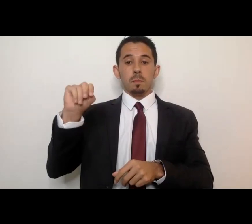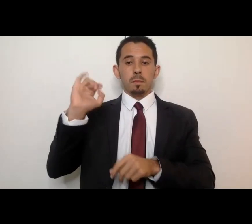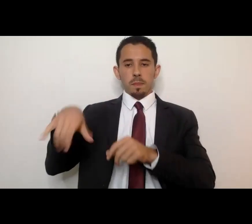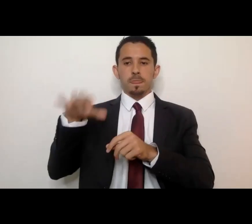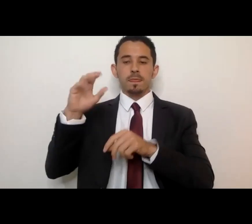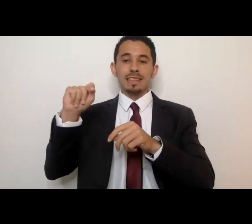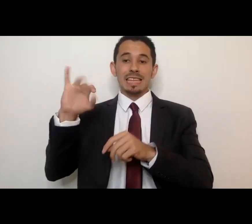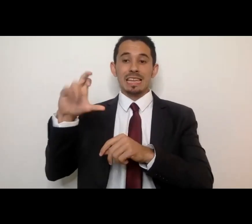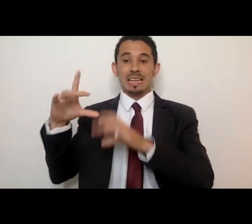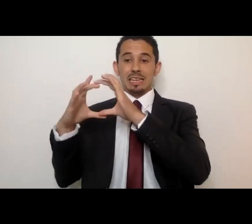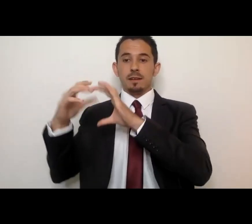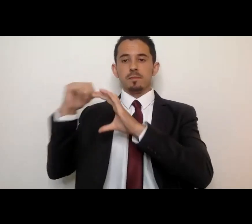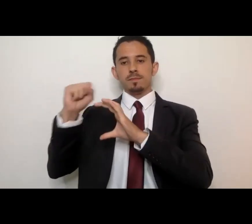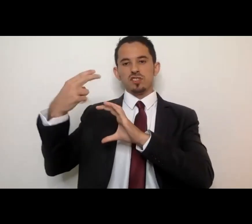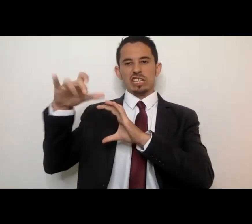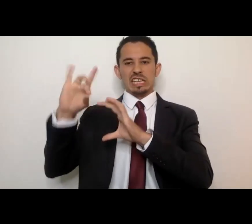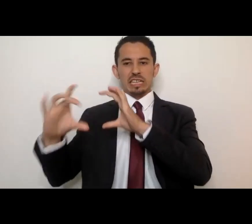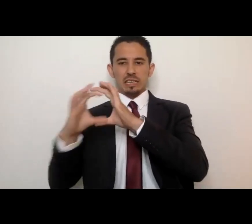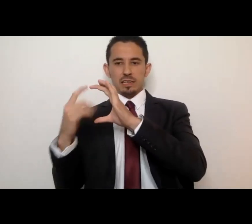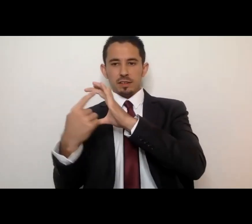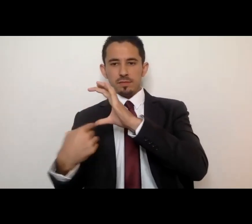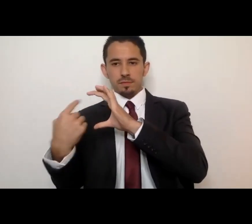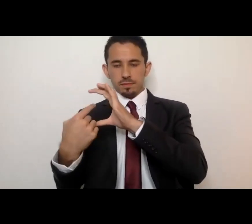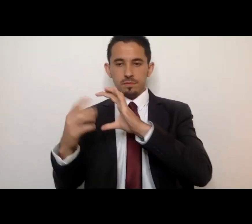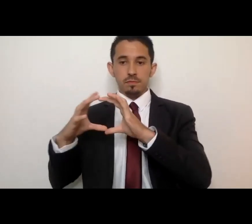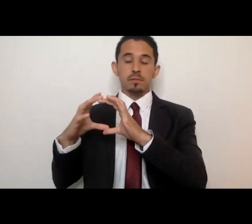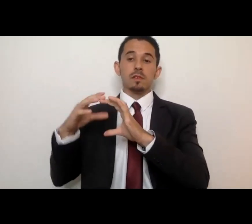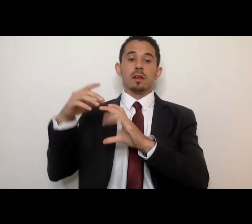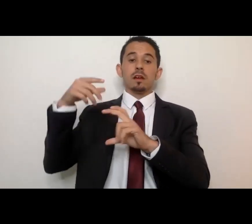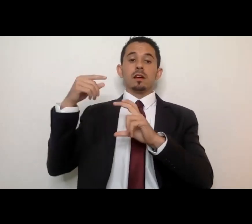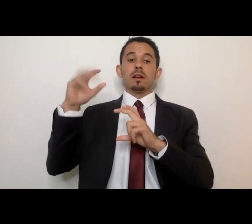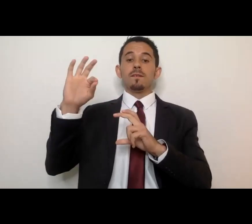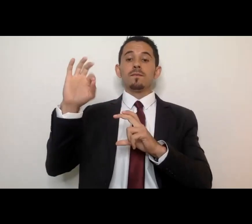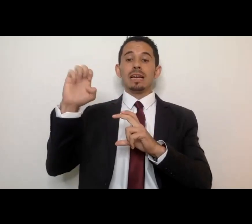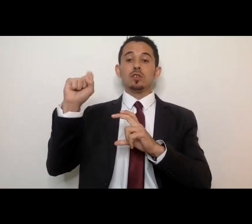are the scutum, which is the tick's back or shield,